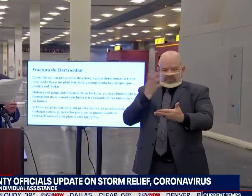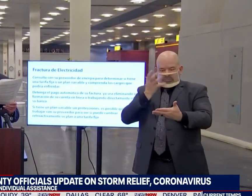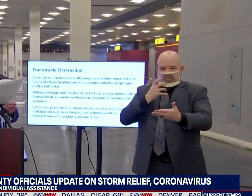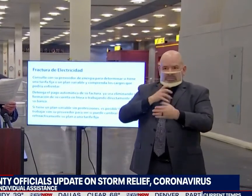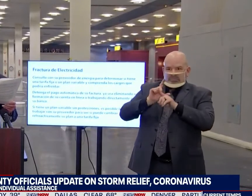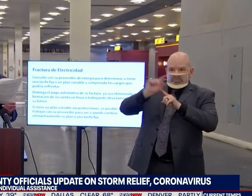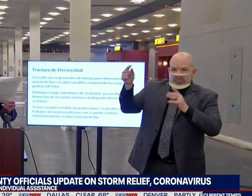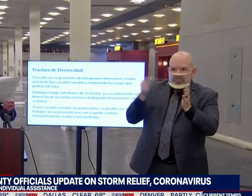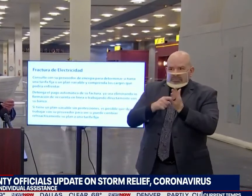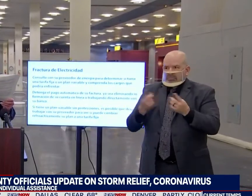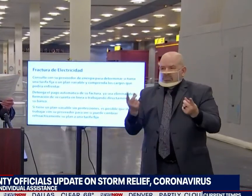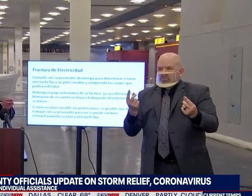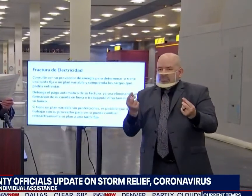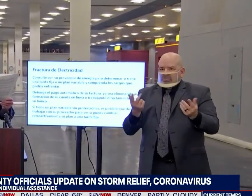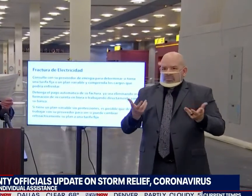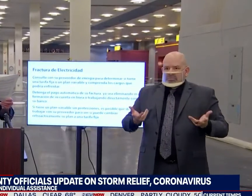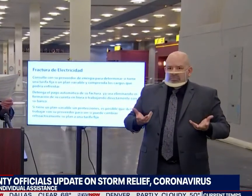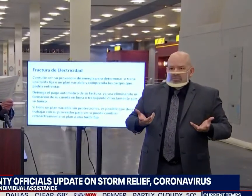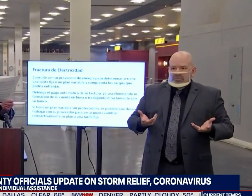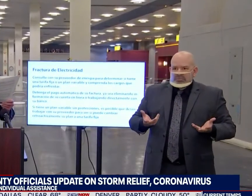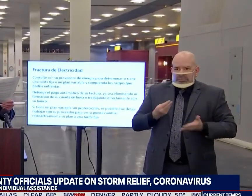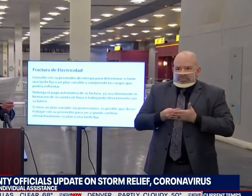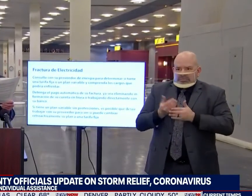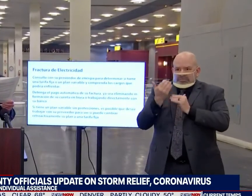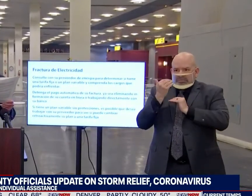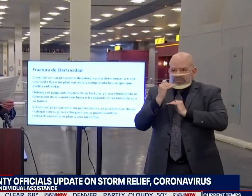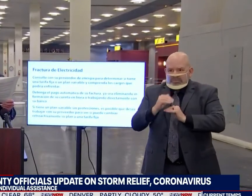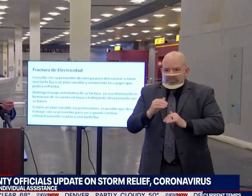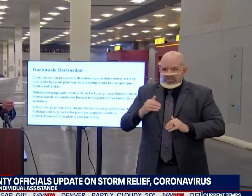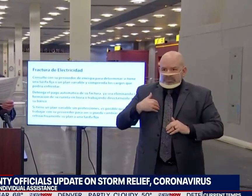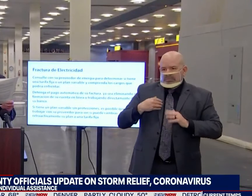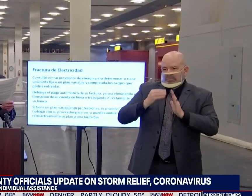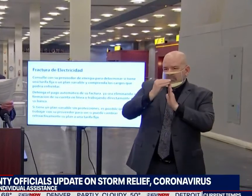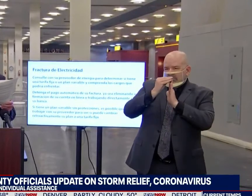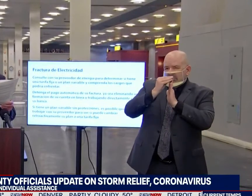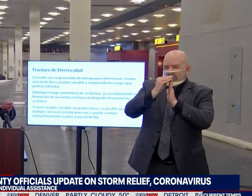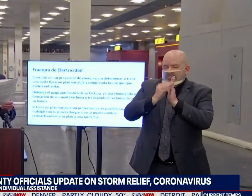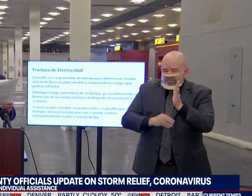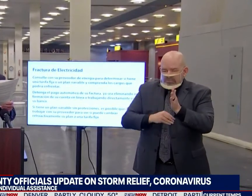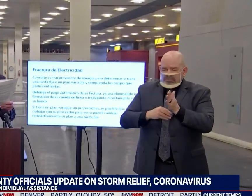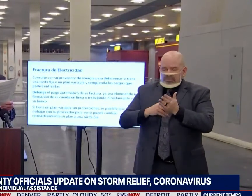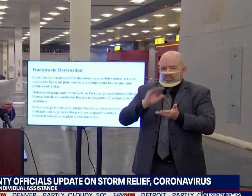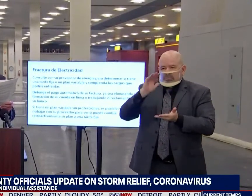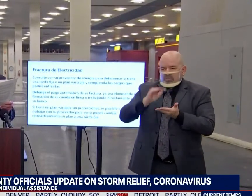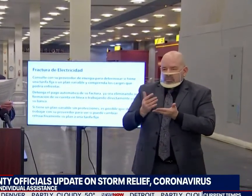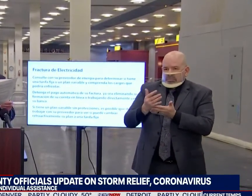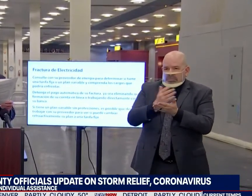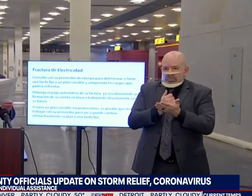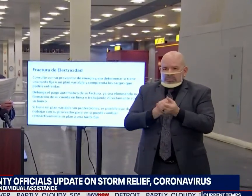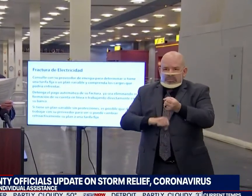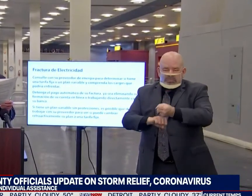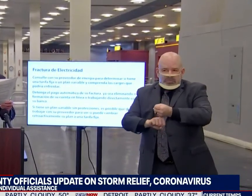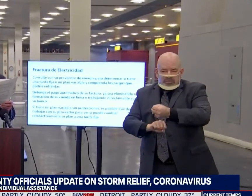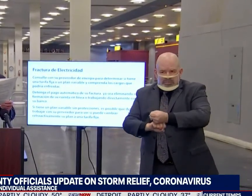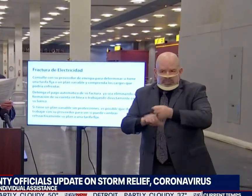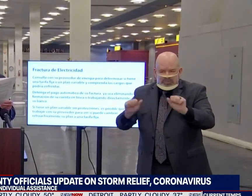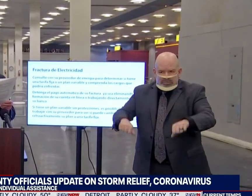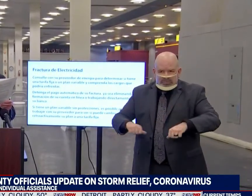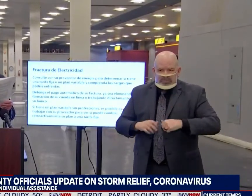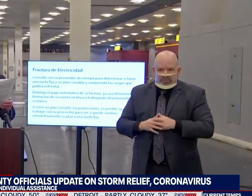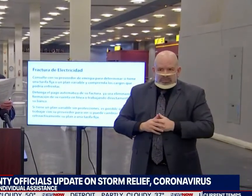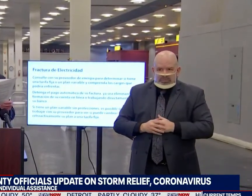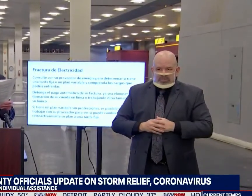qualify as a lowincome person under this program, you can go to the National